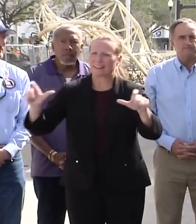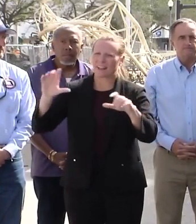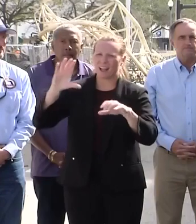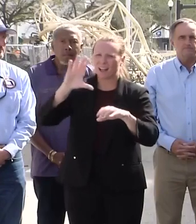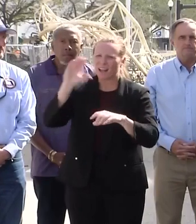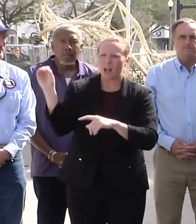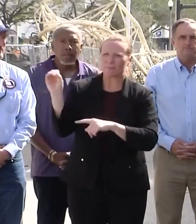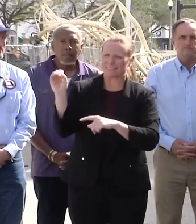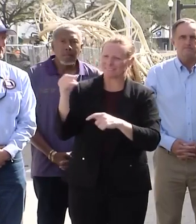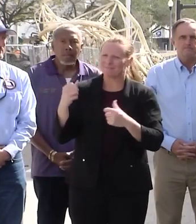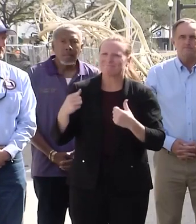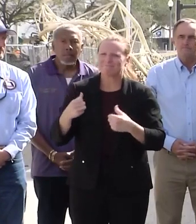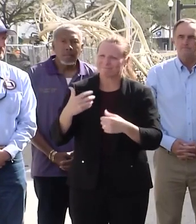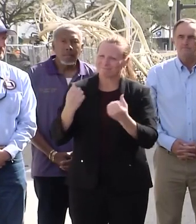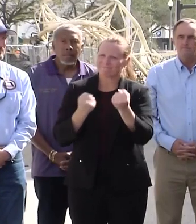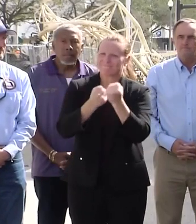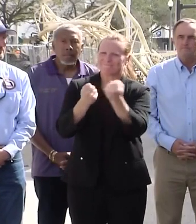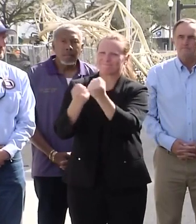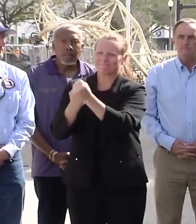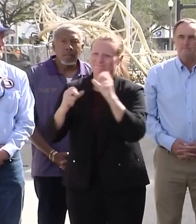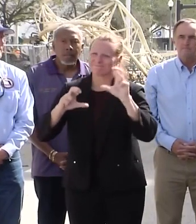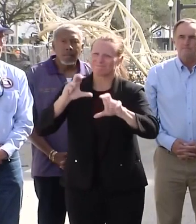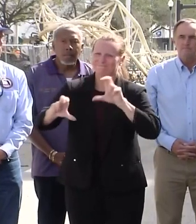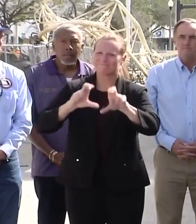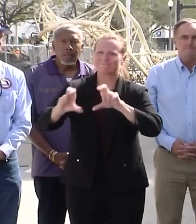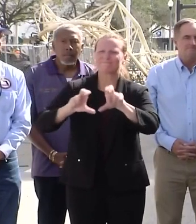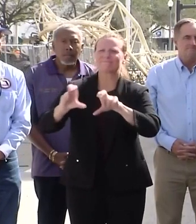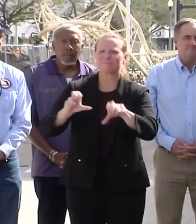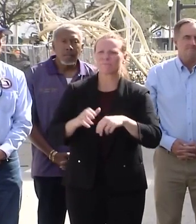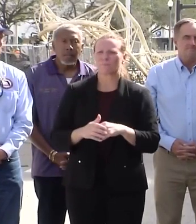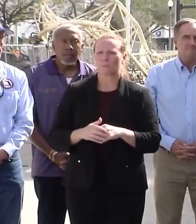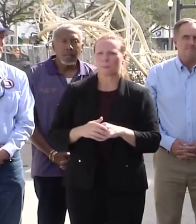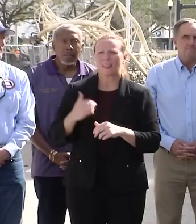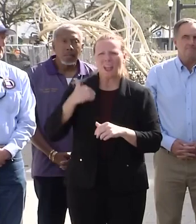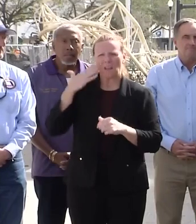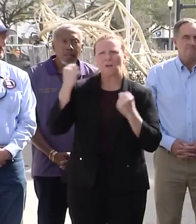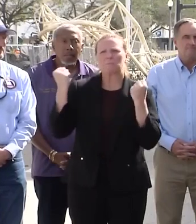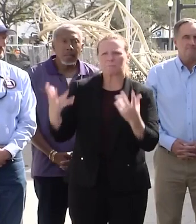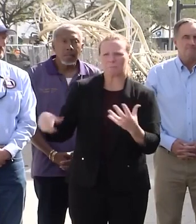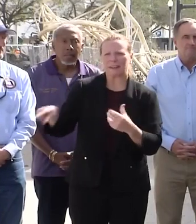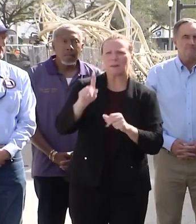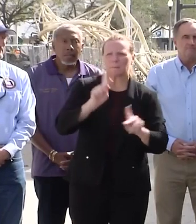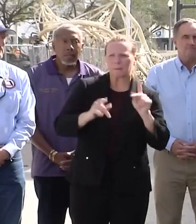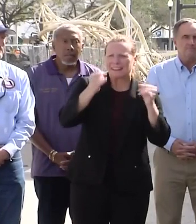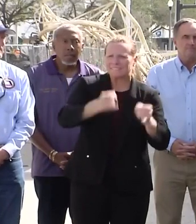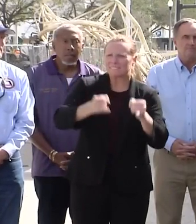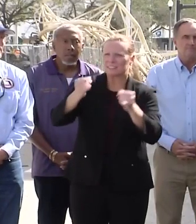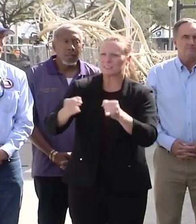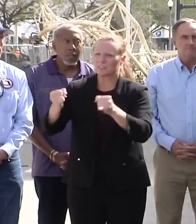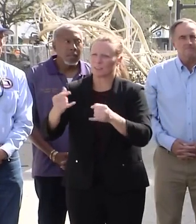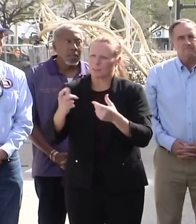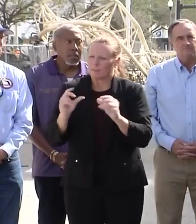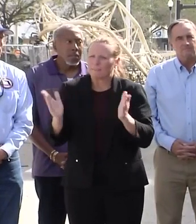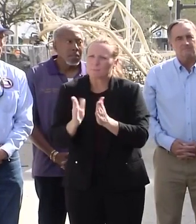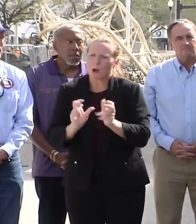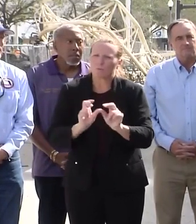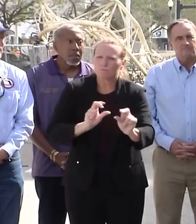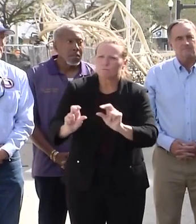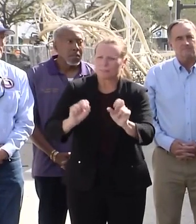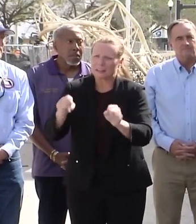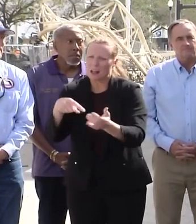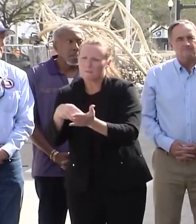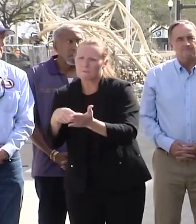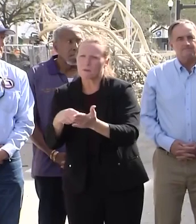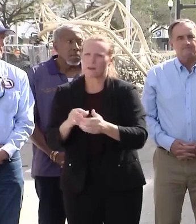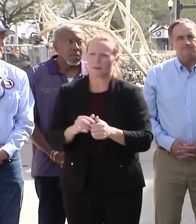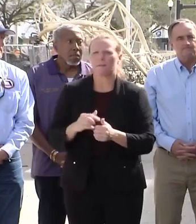make significant contributions, and I know we've had a lot of individuals make smaller contributions as they can afford, and we thank you for